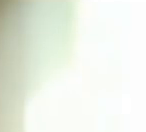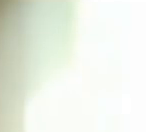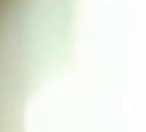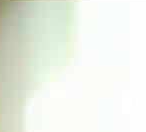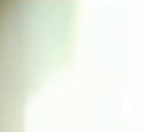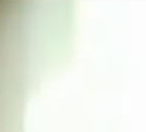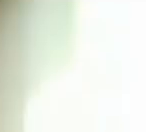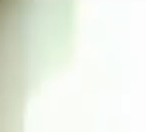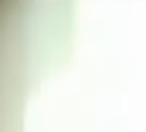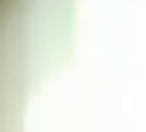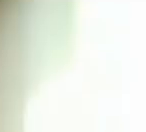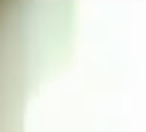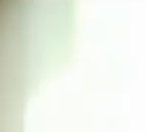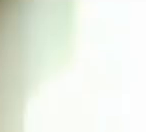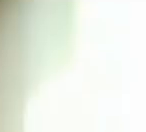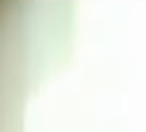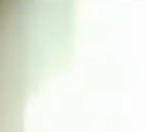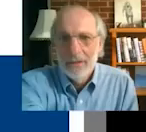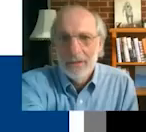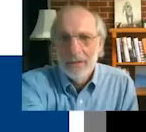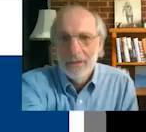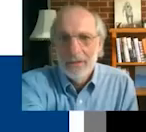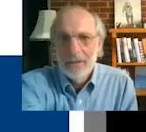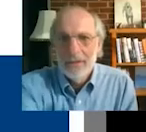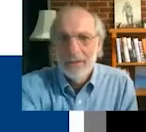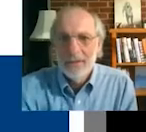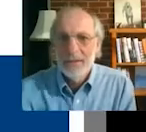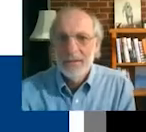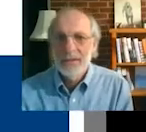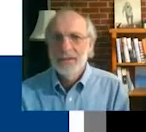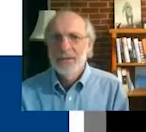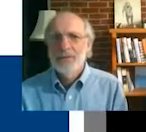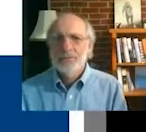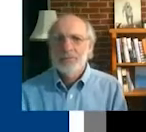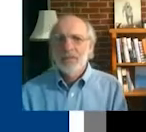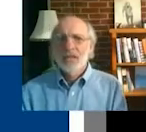It's TV. Right.